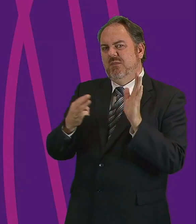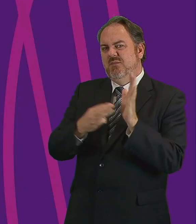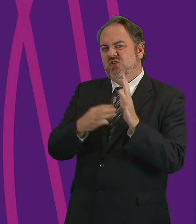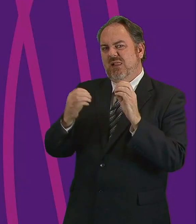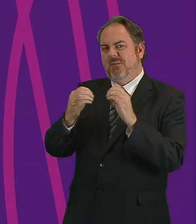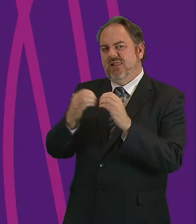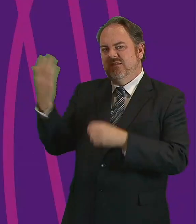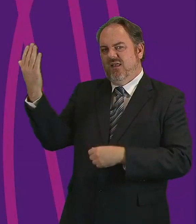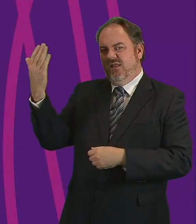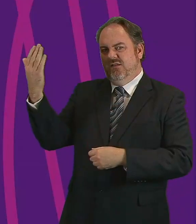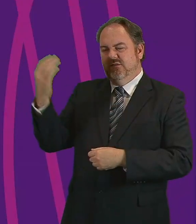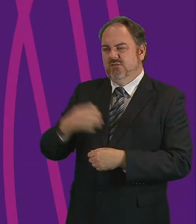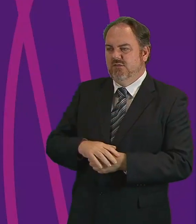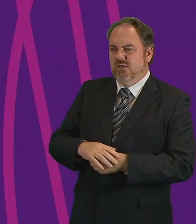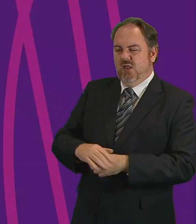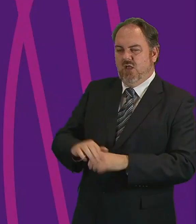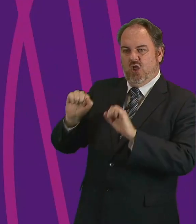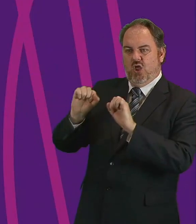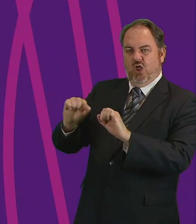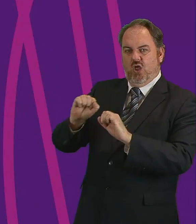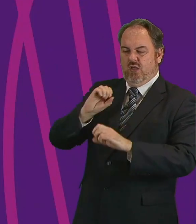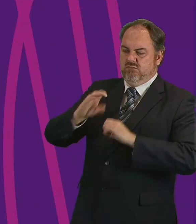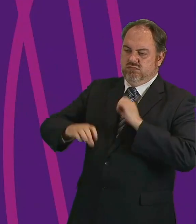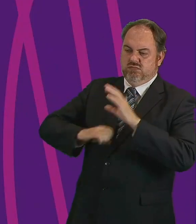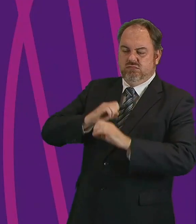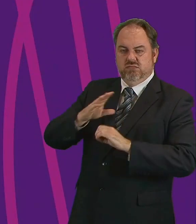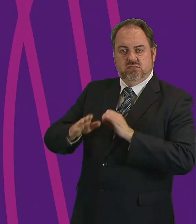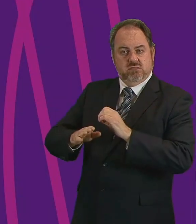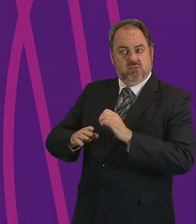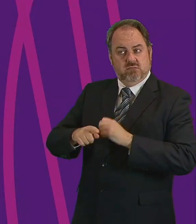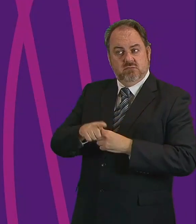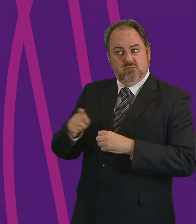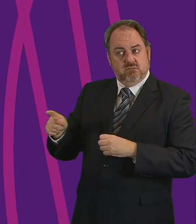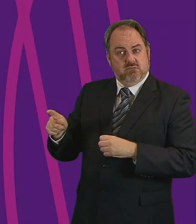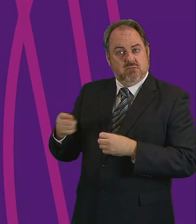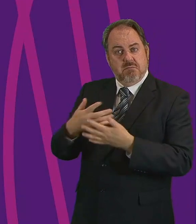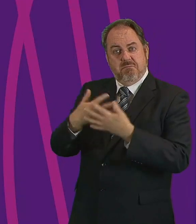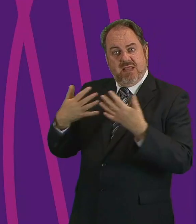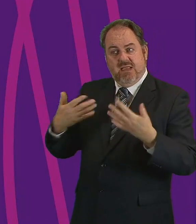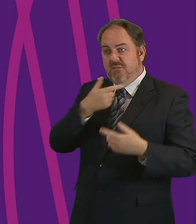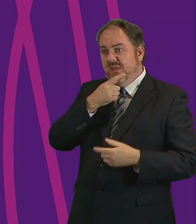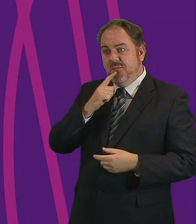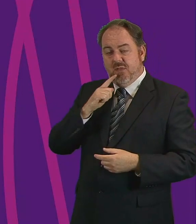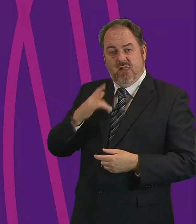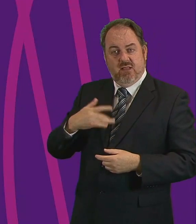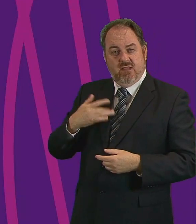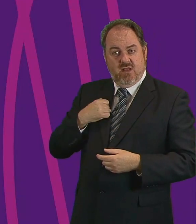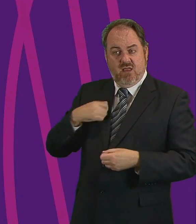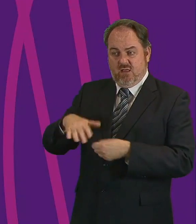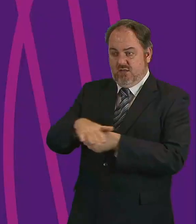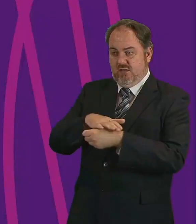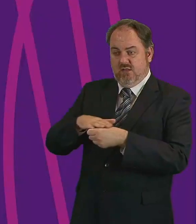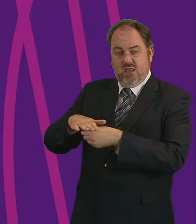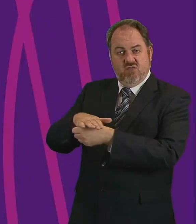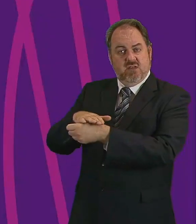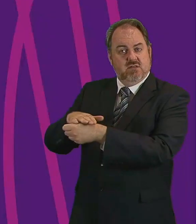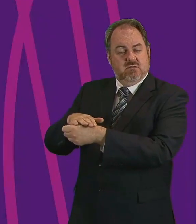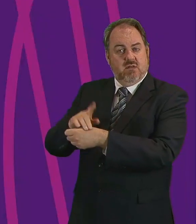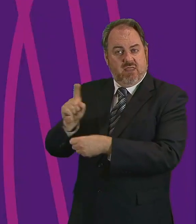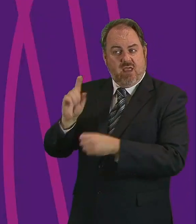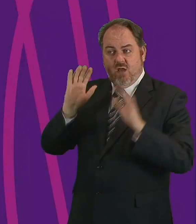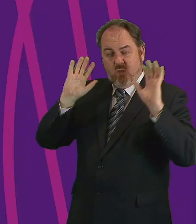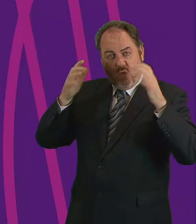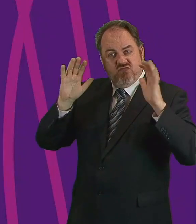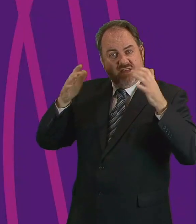to be honest, she's making a point that will resonate with a lot of our constituents. People are genuinely anxious.